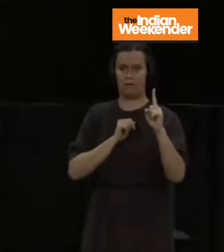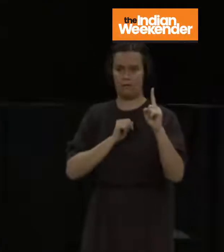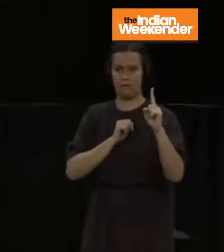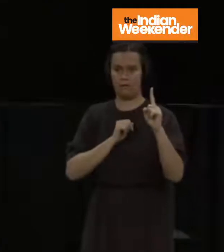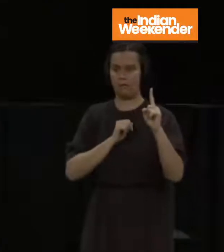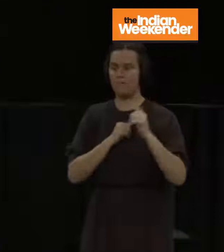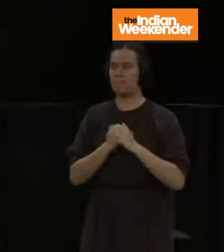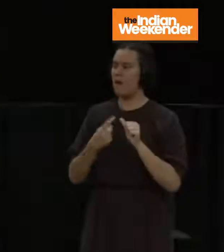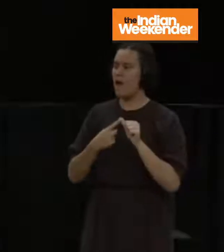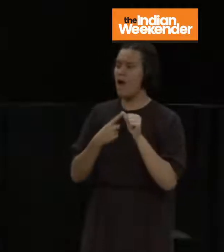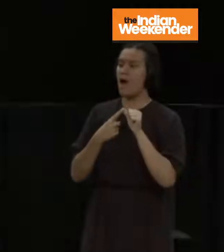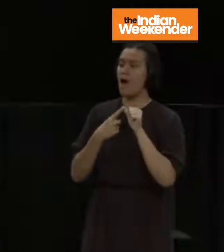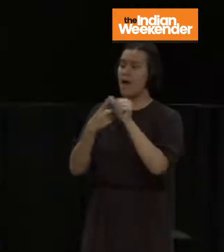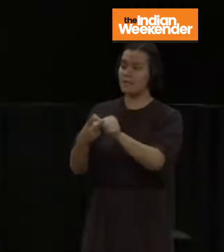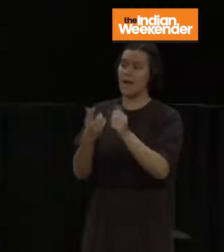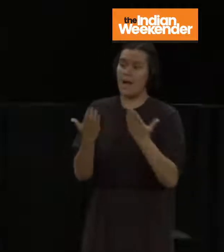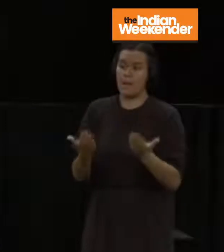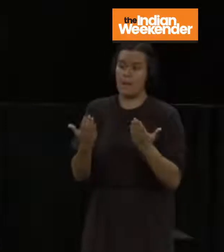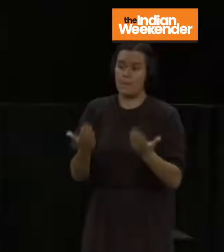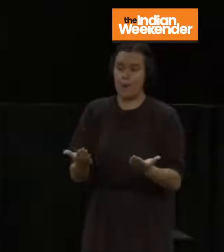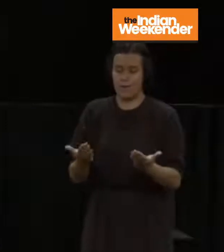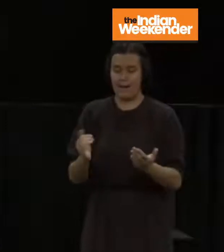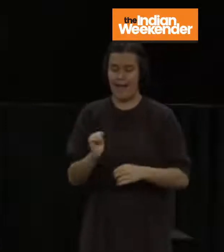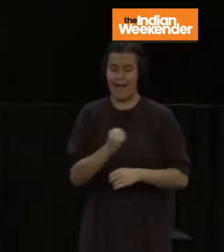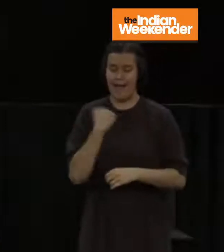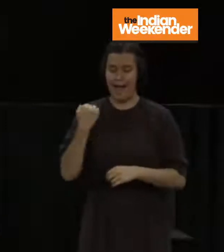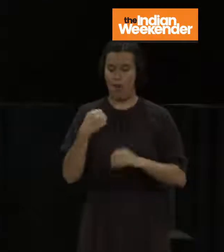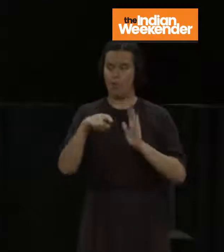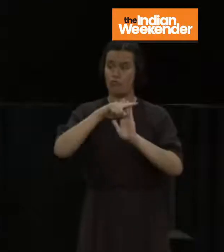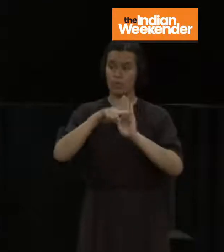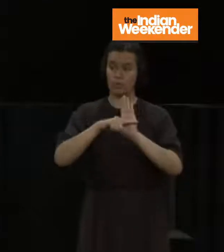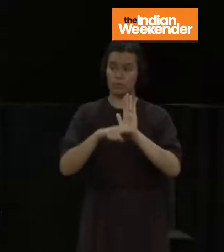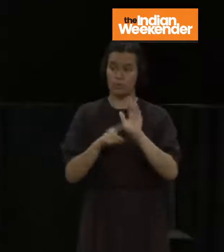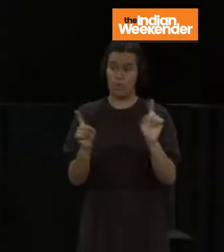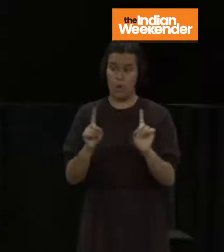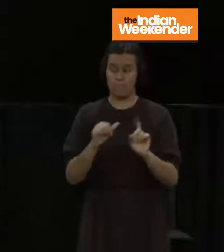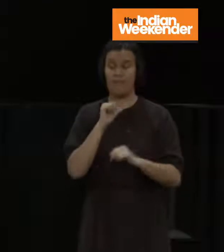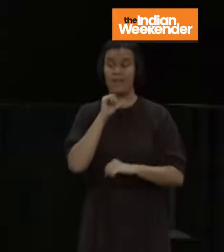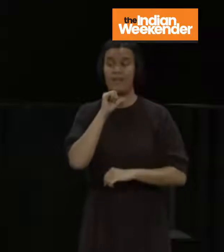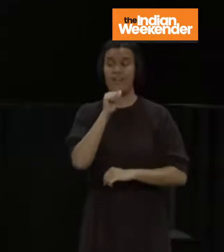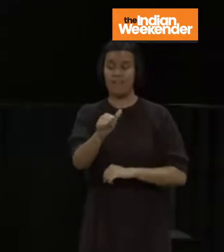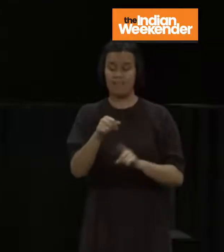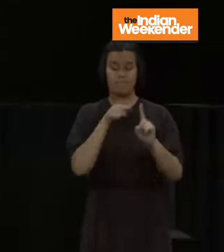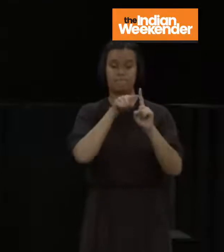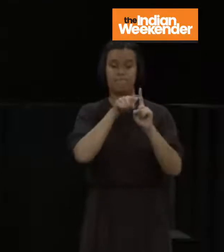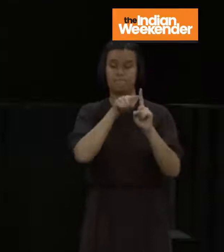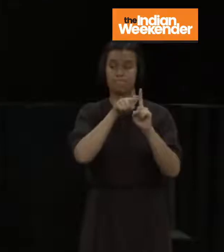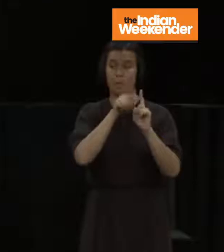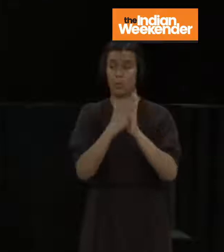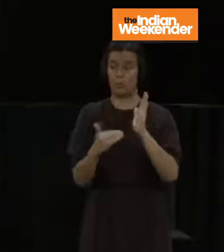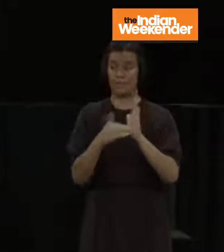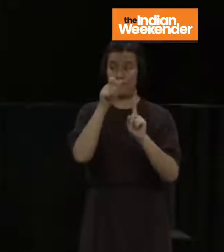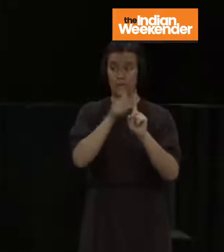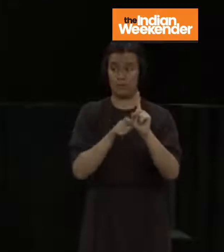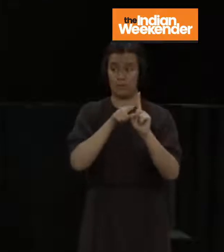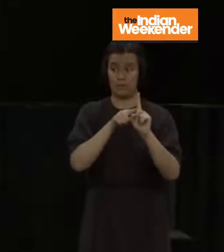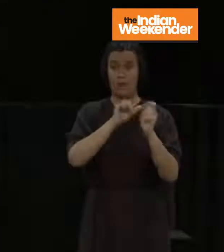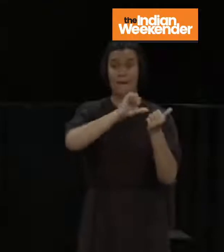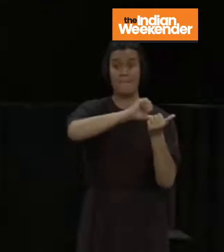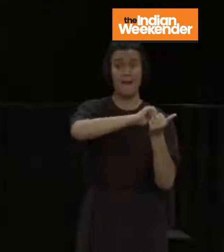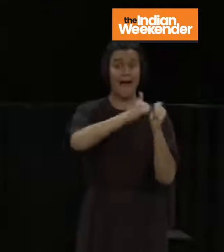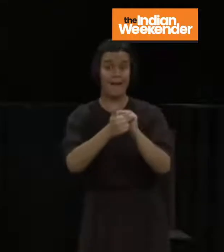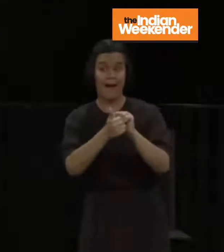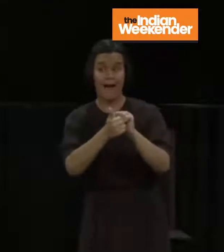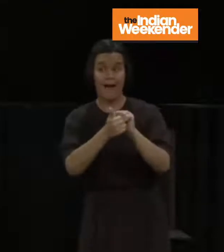based on our current border settings, under our existing border settings, if you're a dependent of or partner of someone who is eligible to travel, then you're